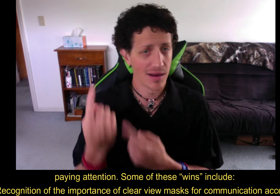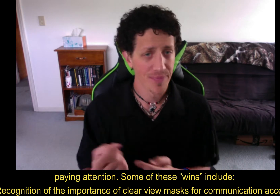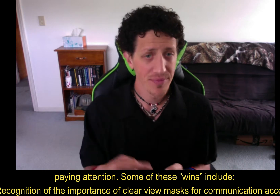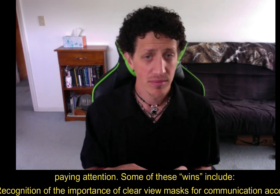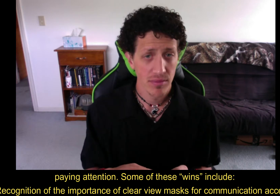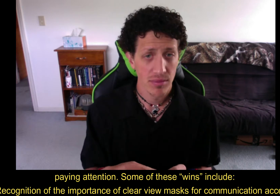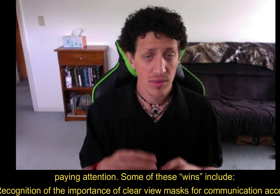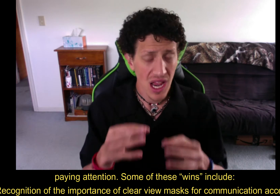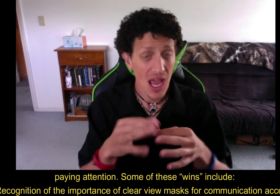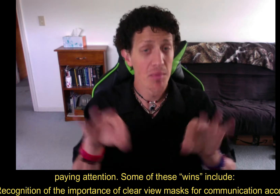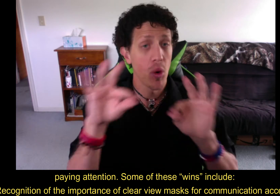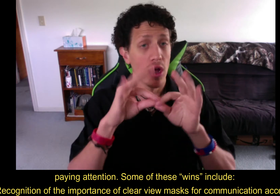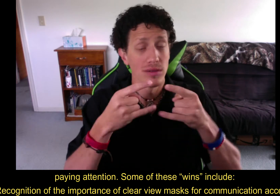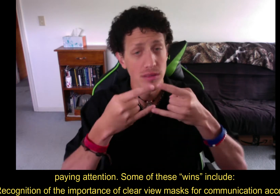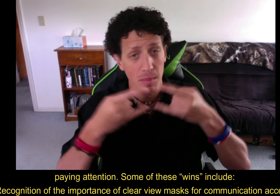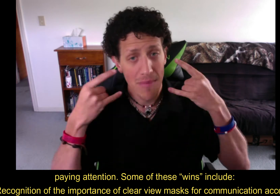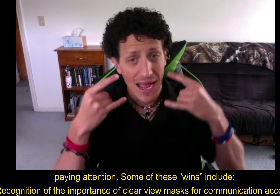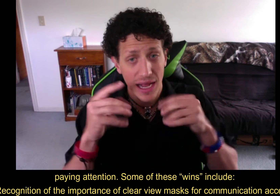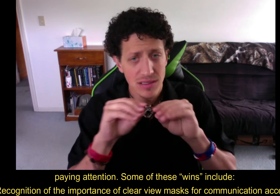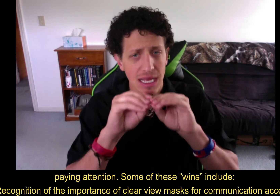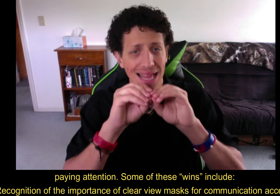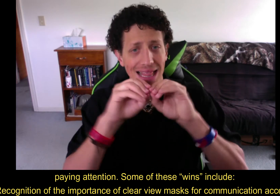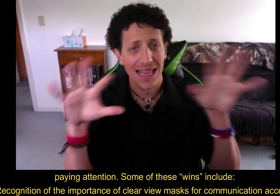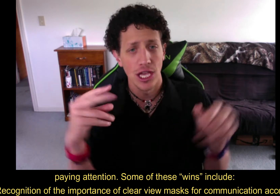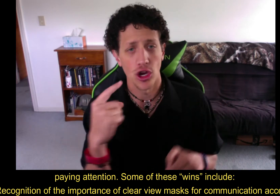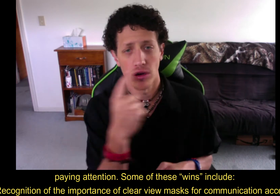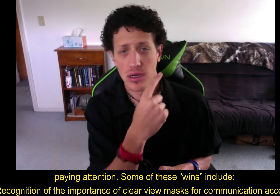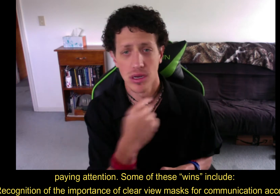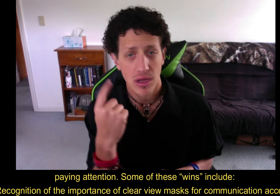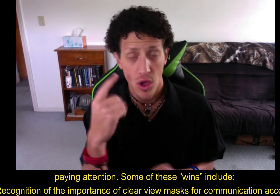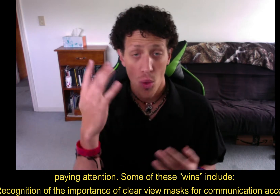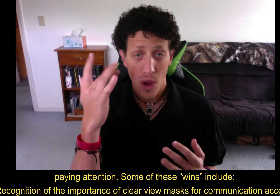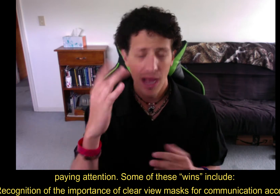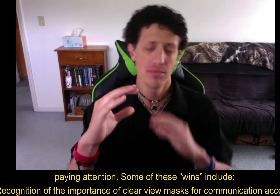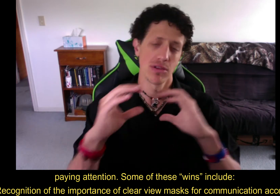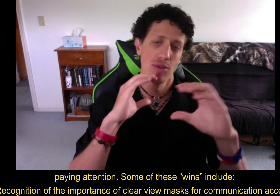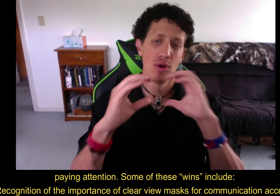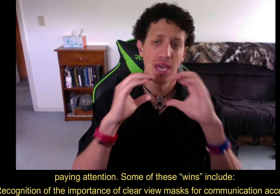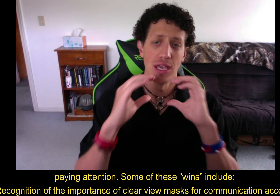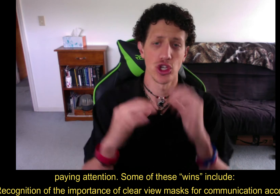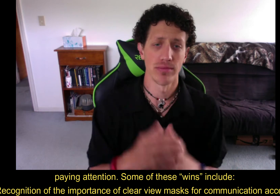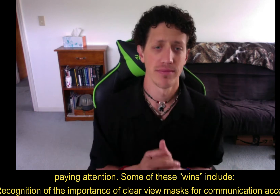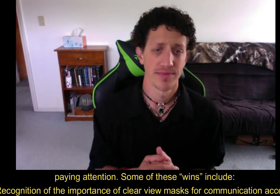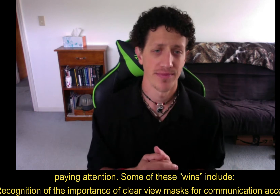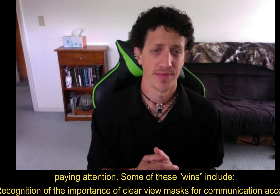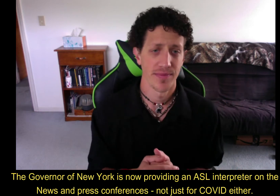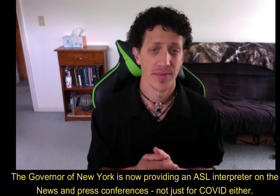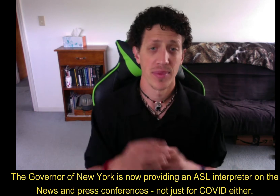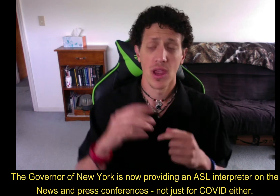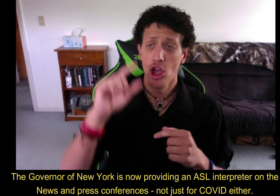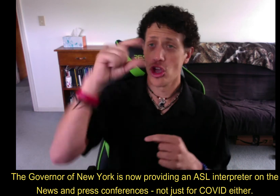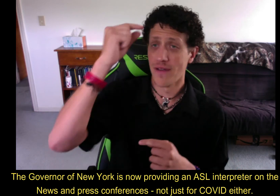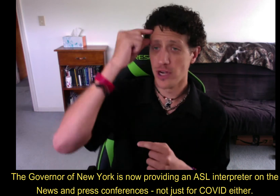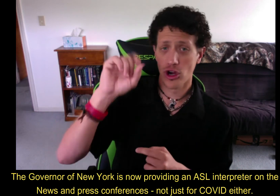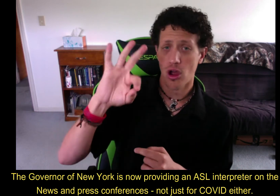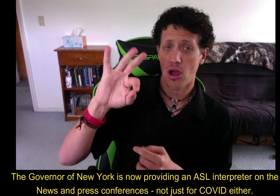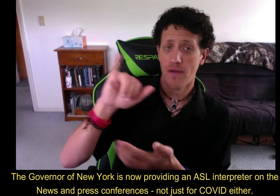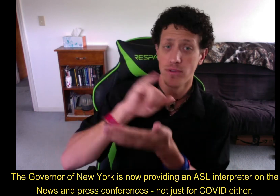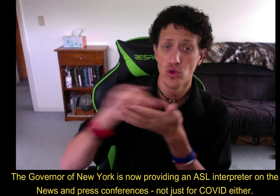The importance of mass, clear, wide communication. Governor of New